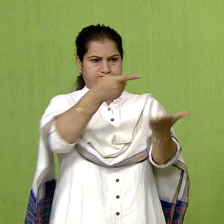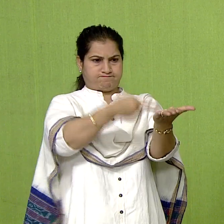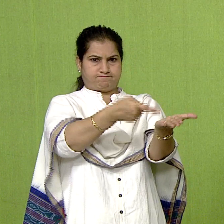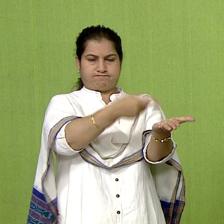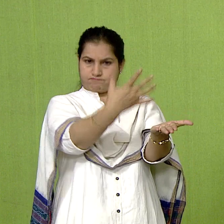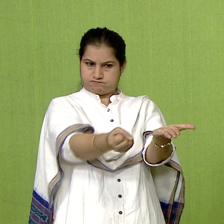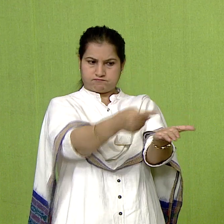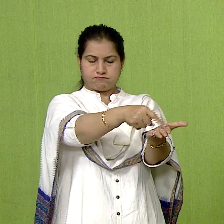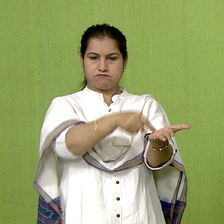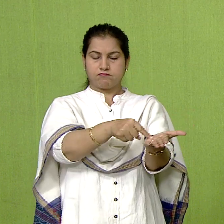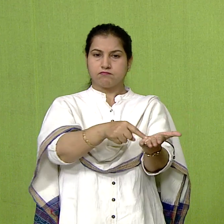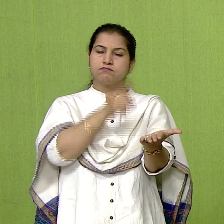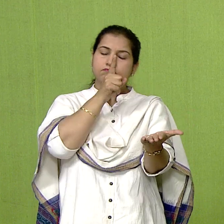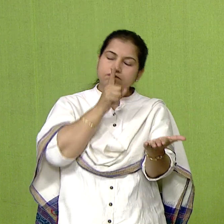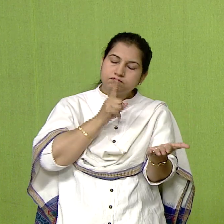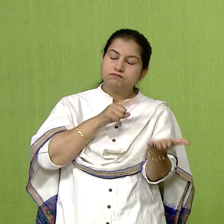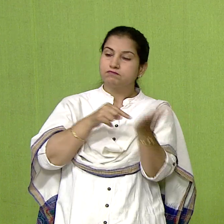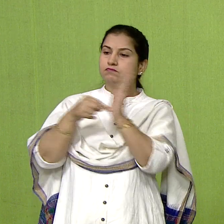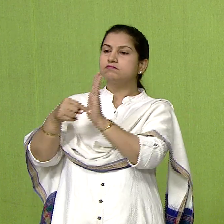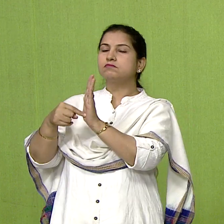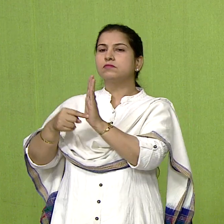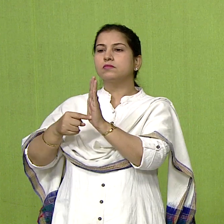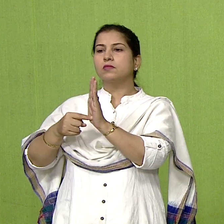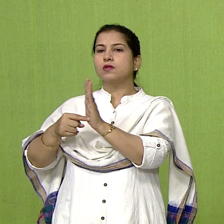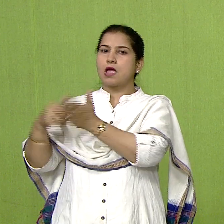government, the government will fulfill them.